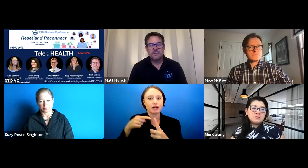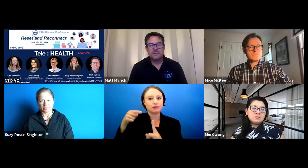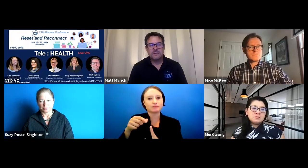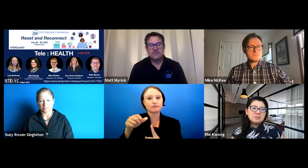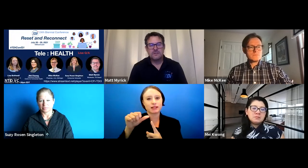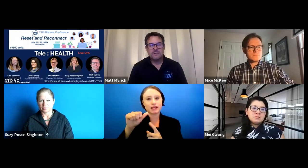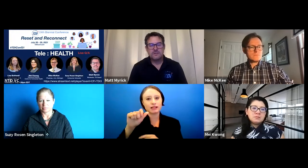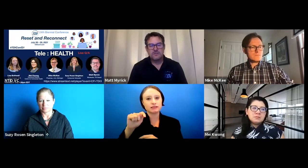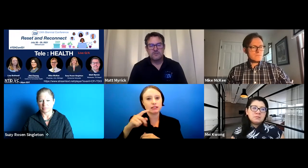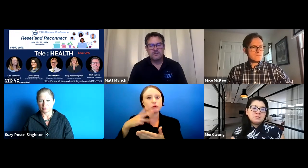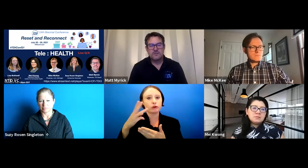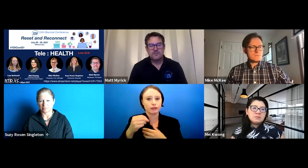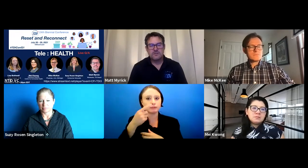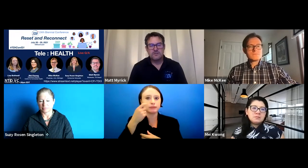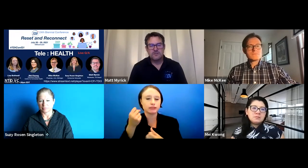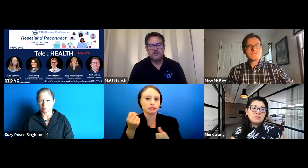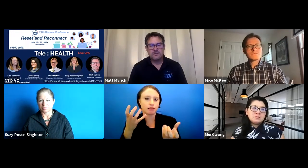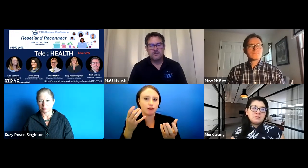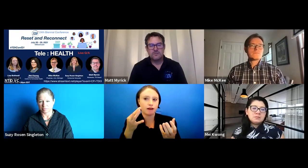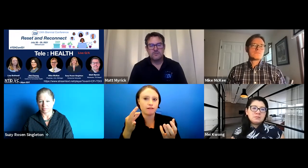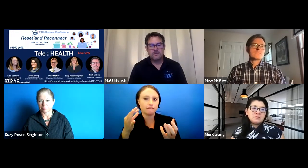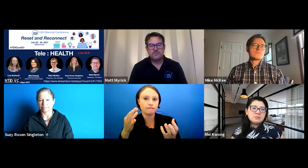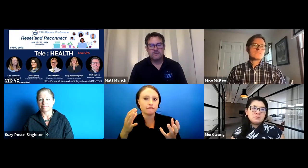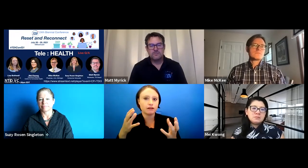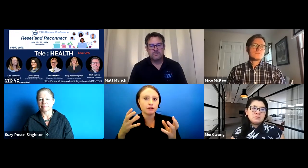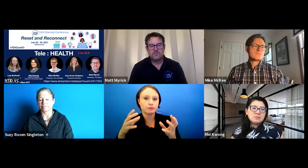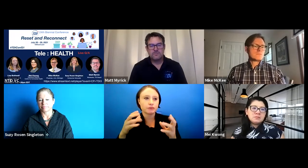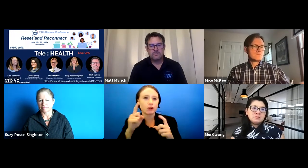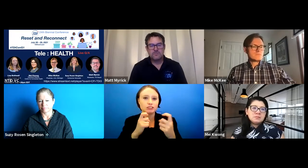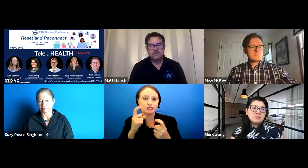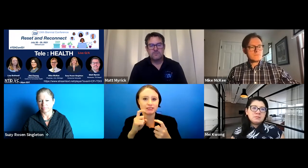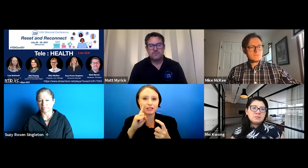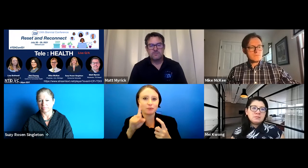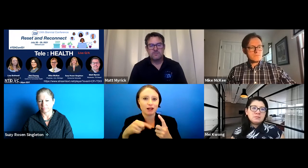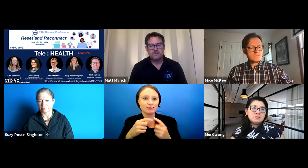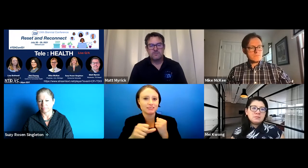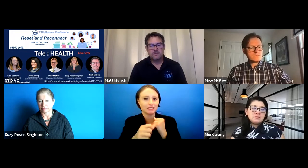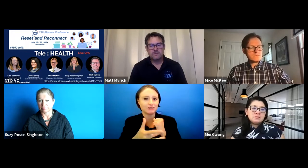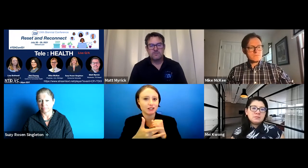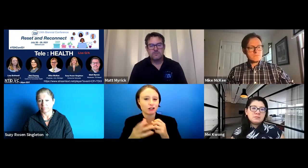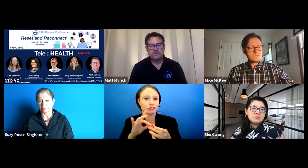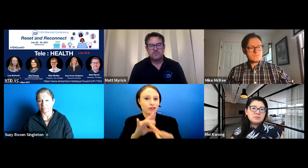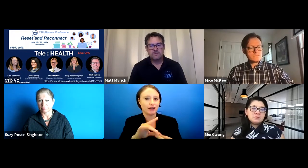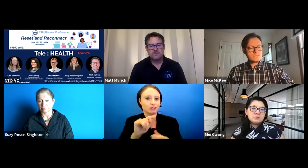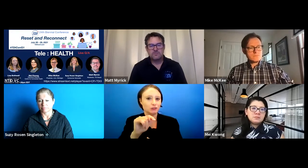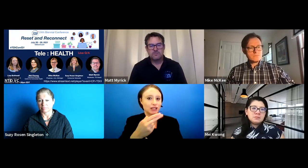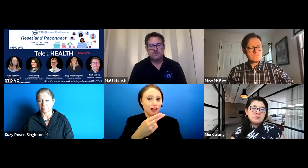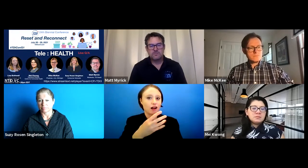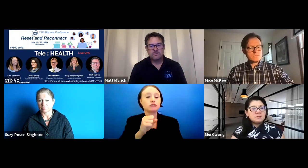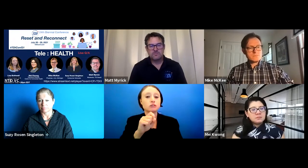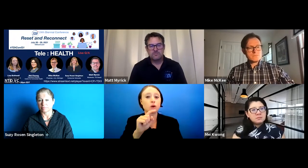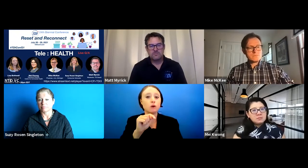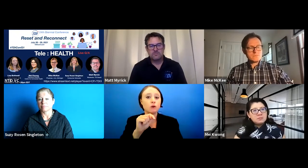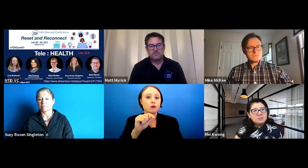And I want to specifically talk about the assistive technology program, because many of the questions we receive about